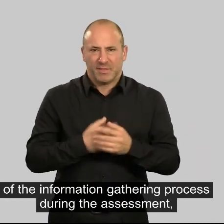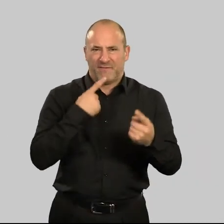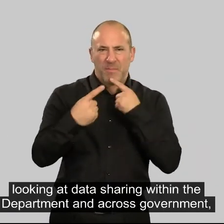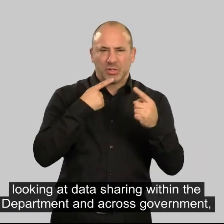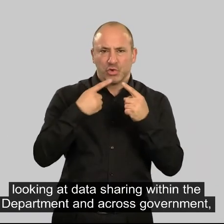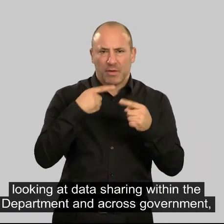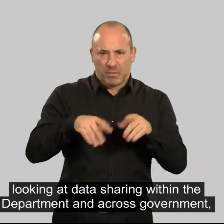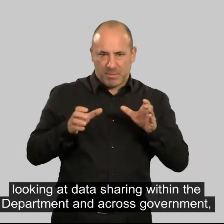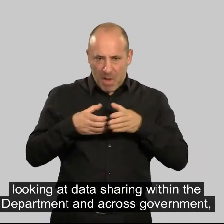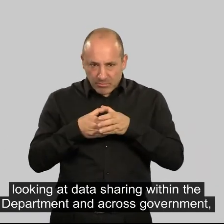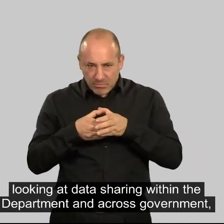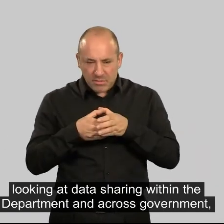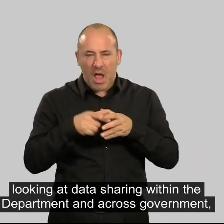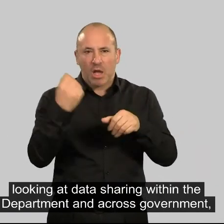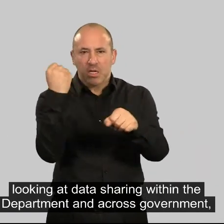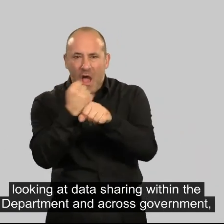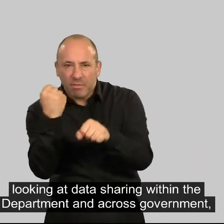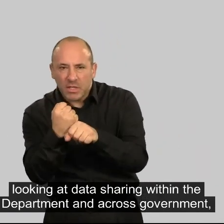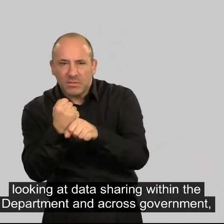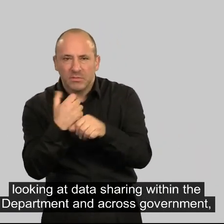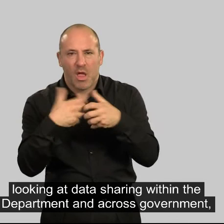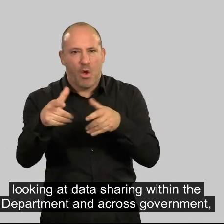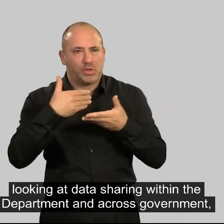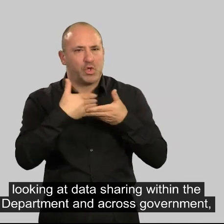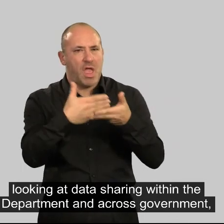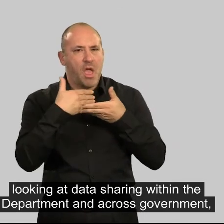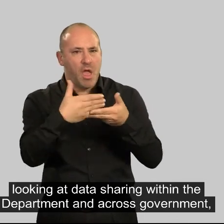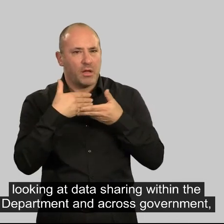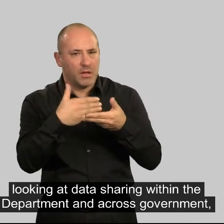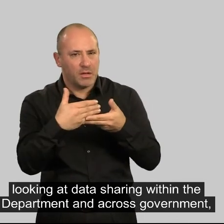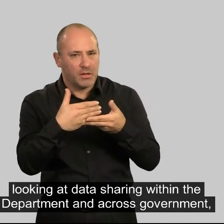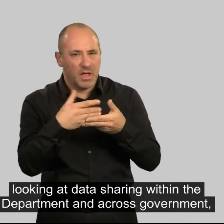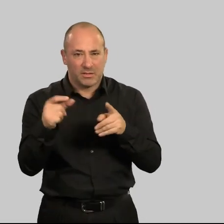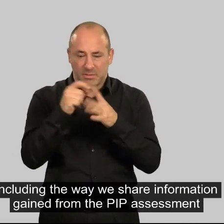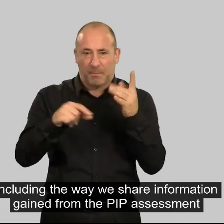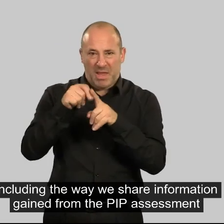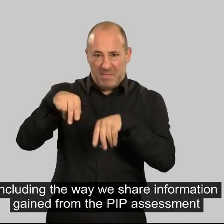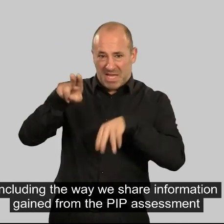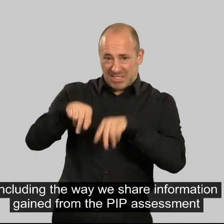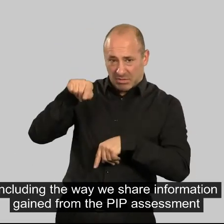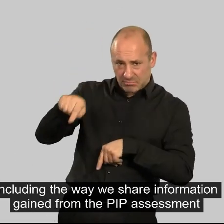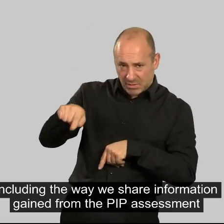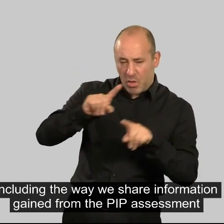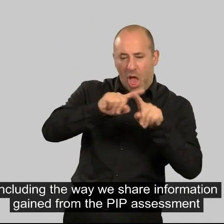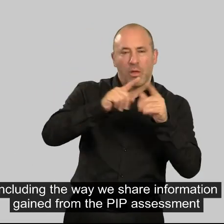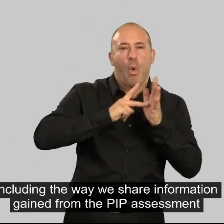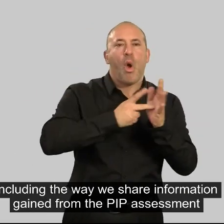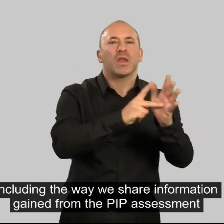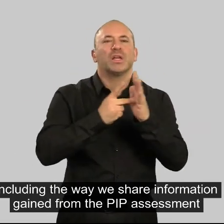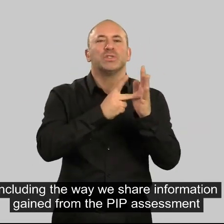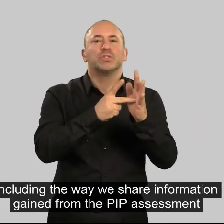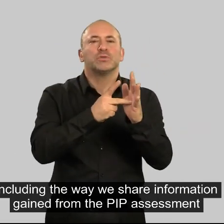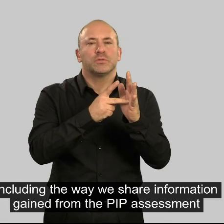assessment, looking at data sharing within the department and across government, including the way we